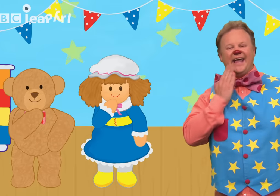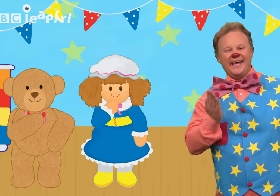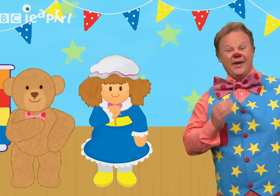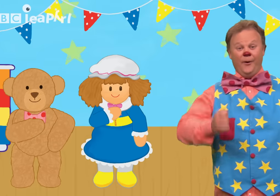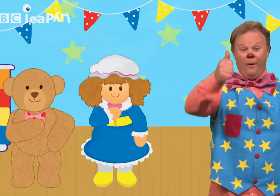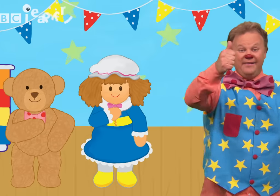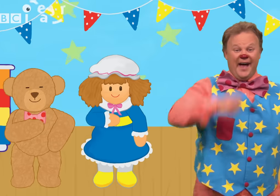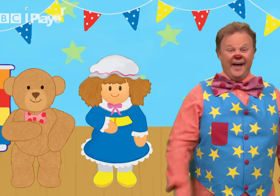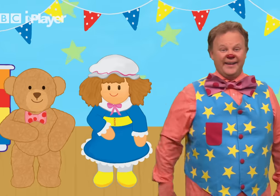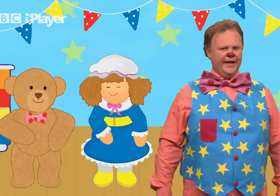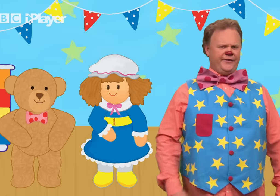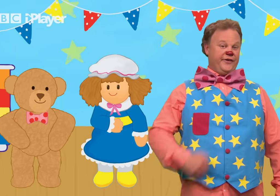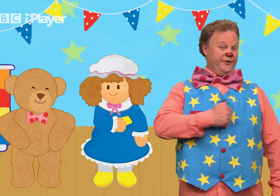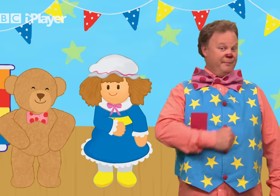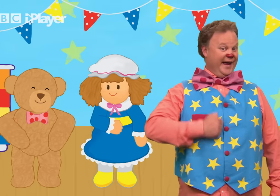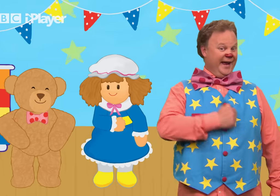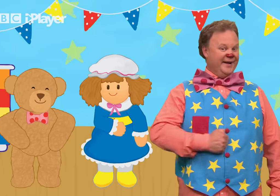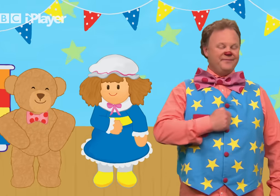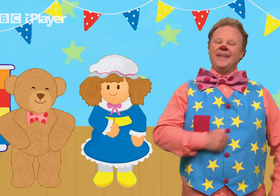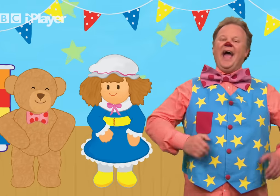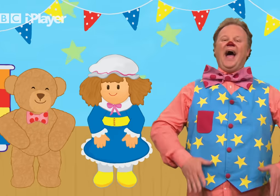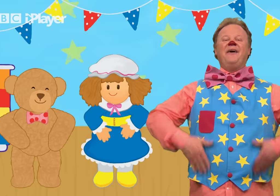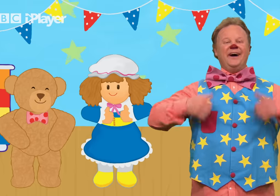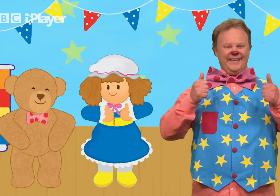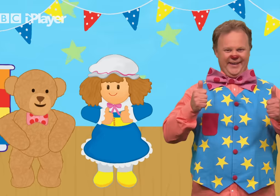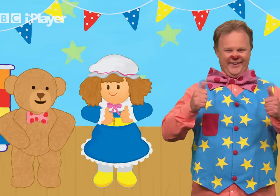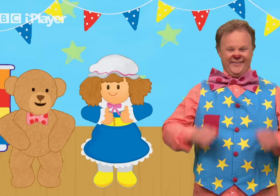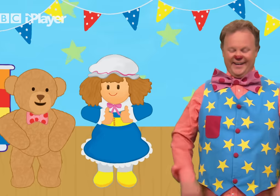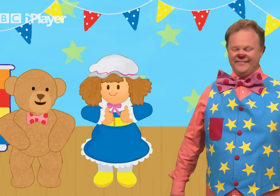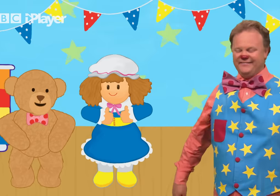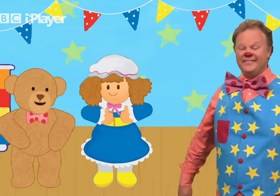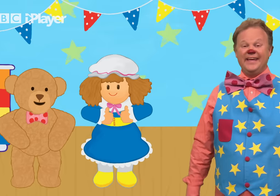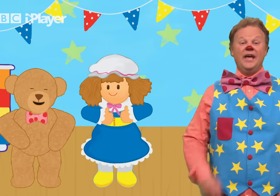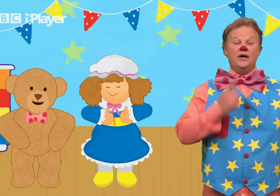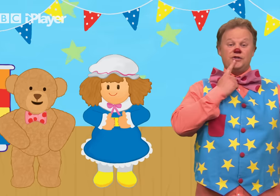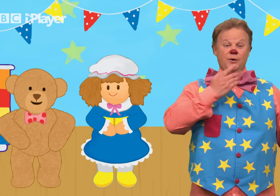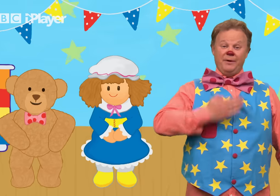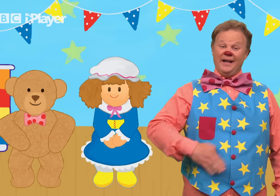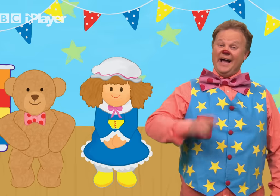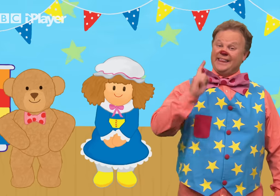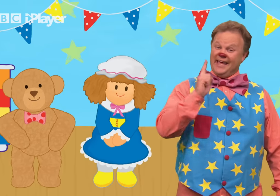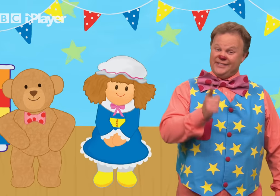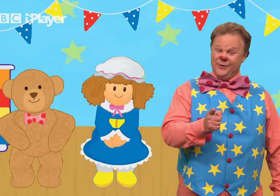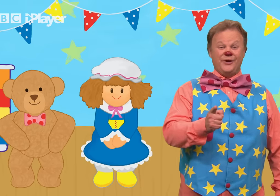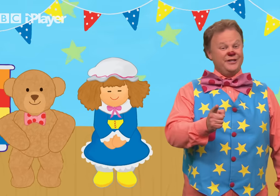thank you. Well done. Excuse me. How are you? Two polite things you can do.